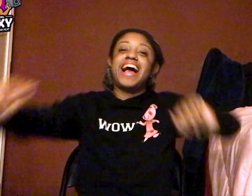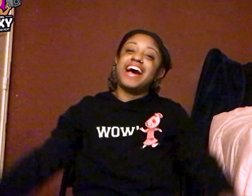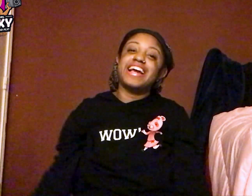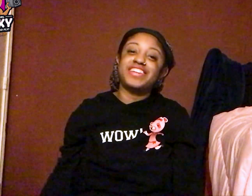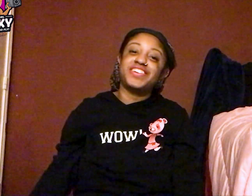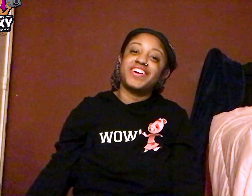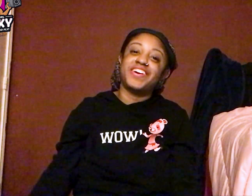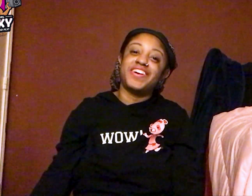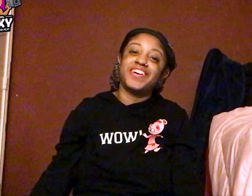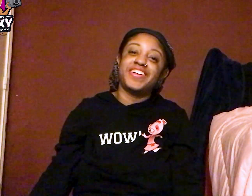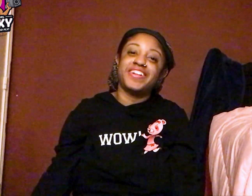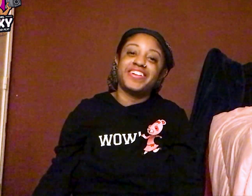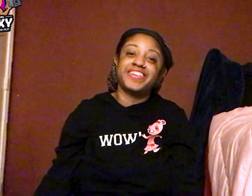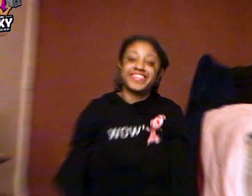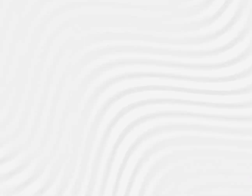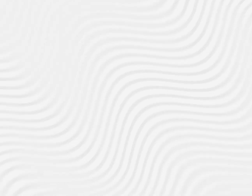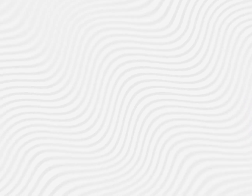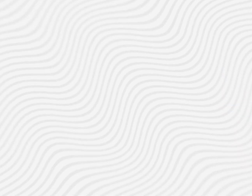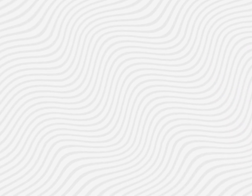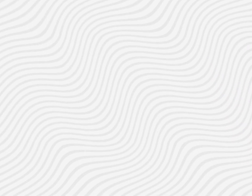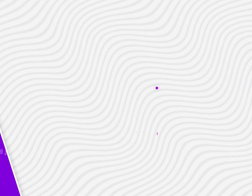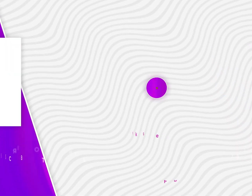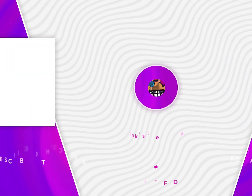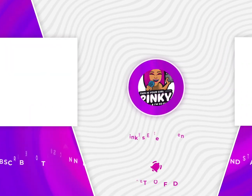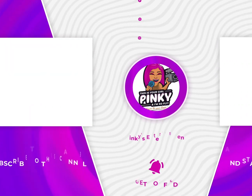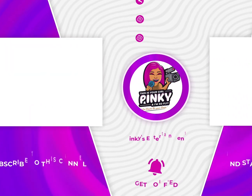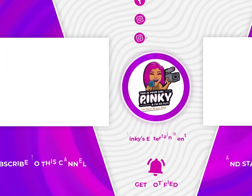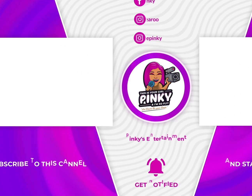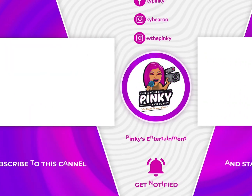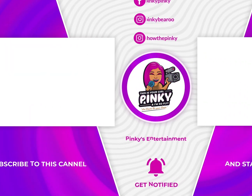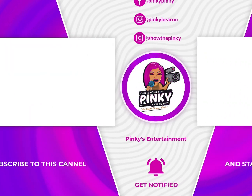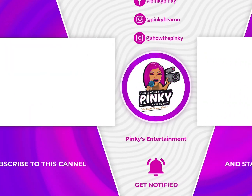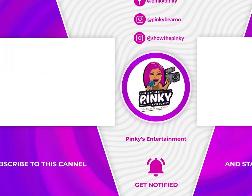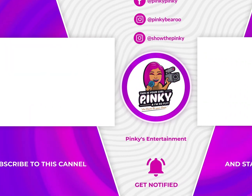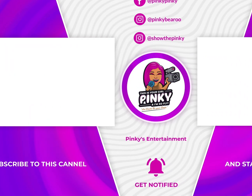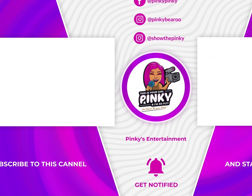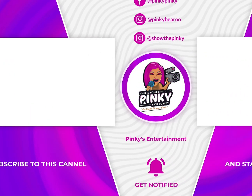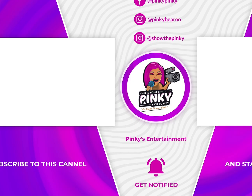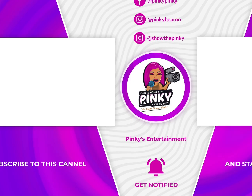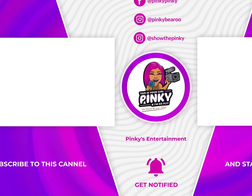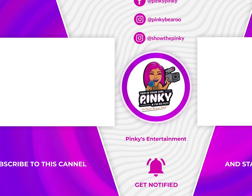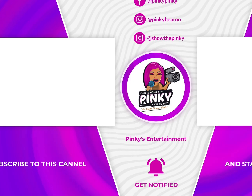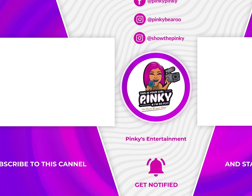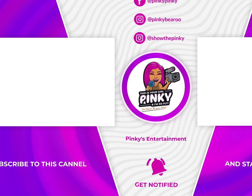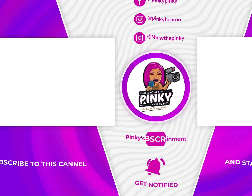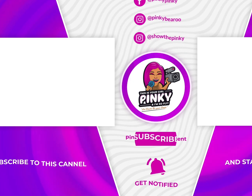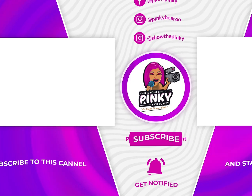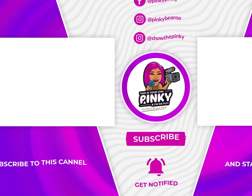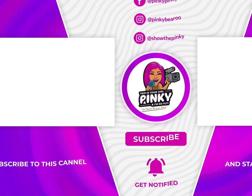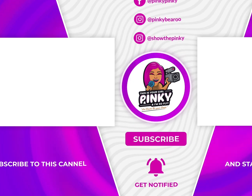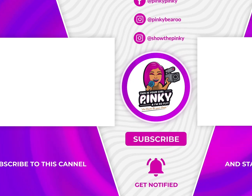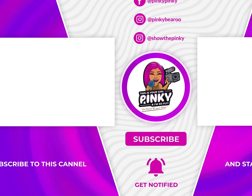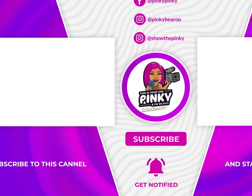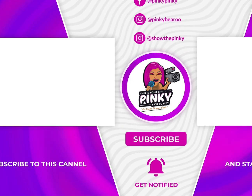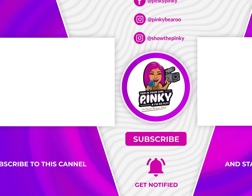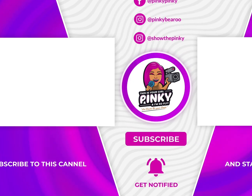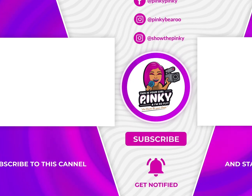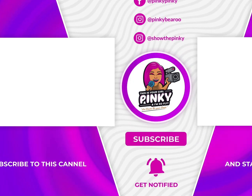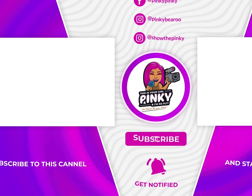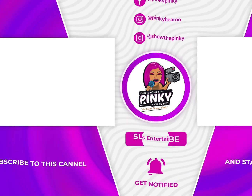Holla at your girl. Hey, this is your girl, Pinky! Pinky! Pinky! And